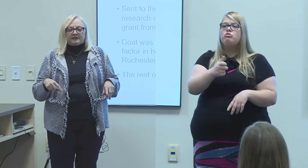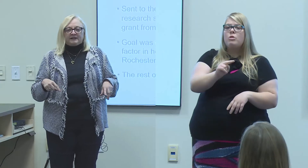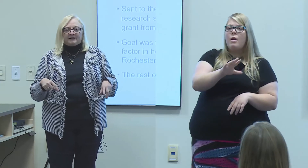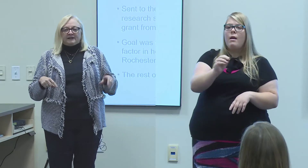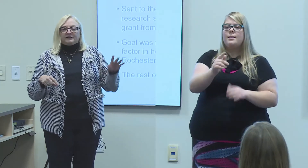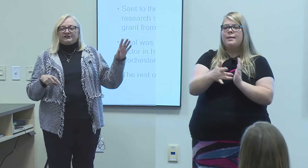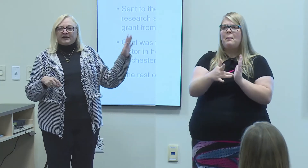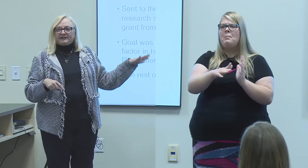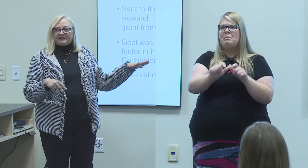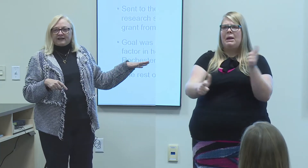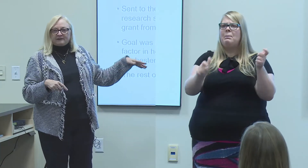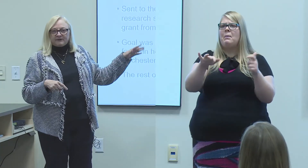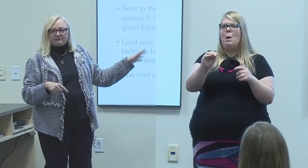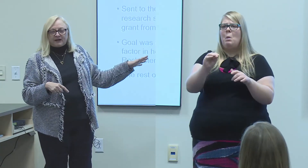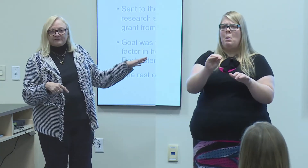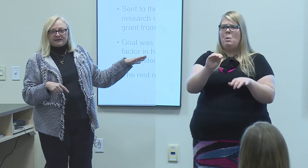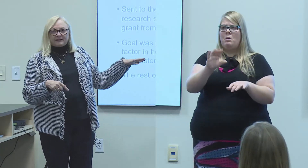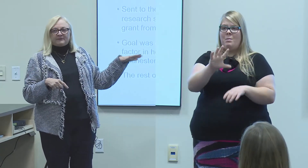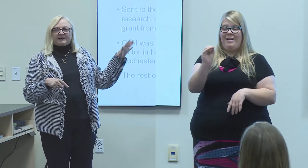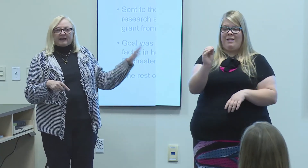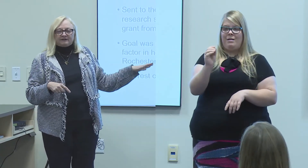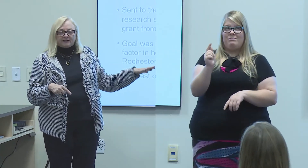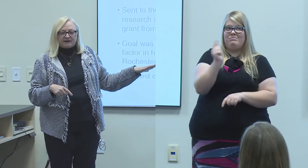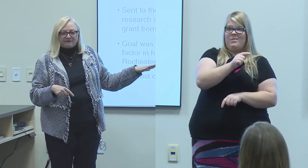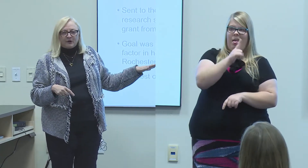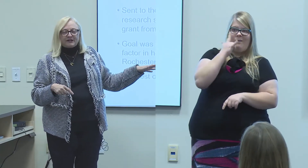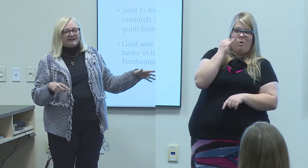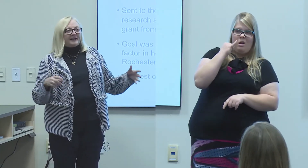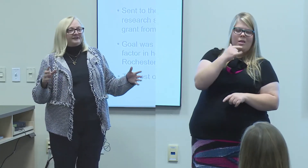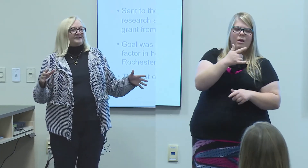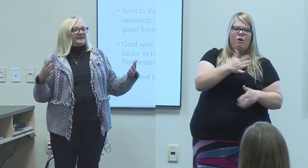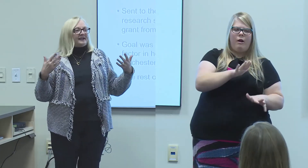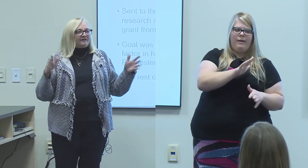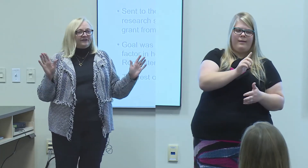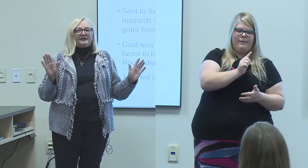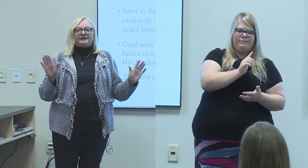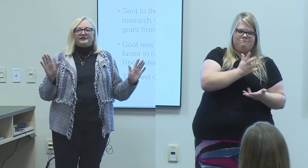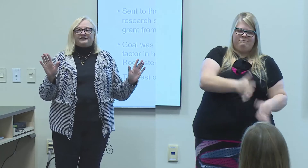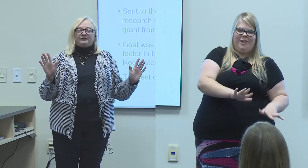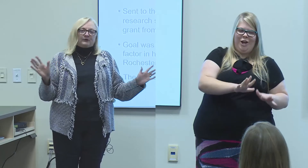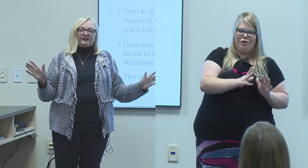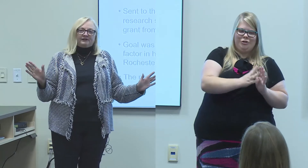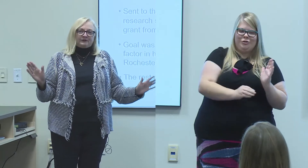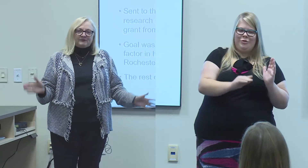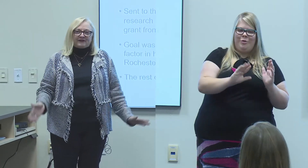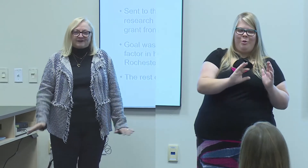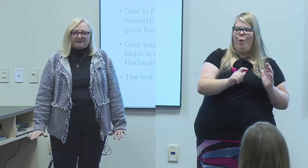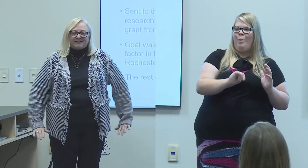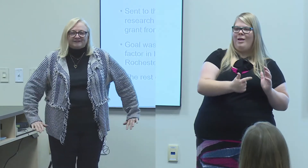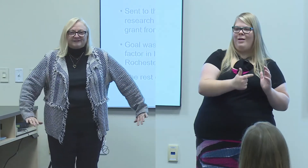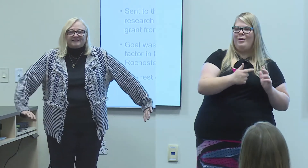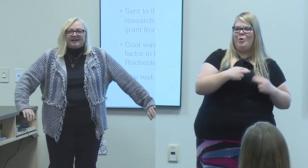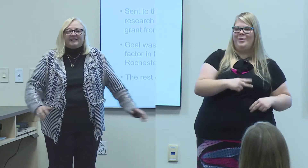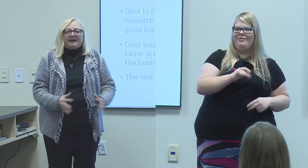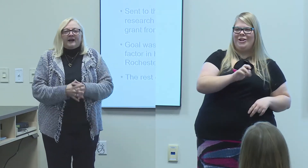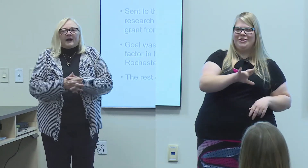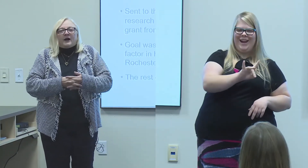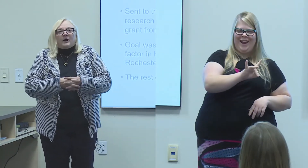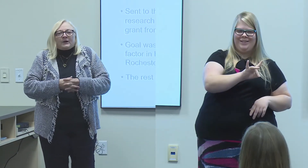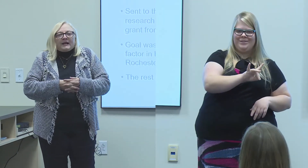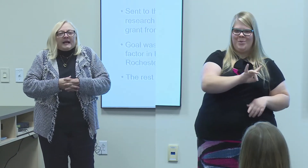project, Genentech, a big biotech company out in California, announced that they had finished cloning human factor VIII. So it's